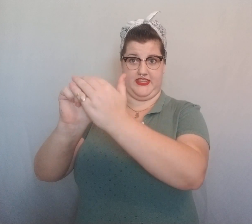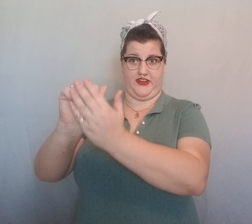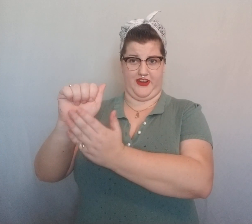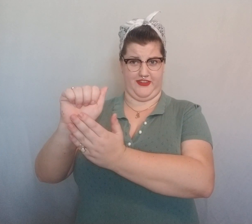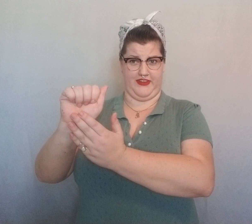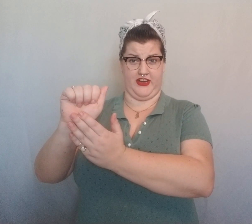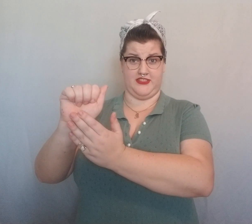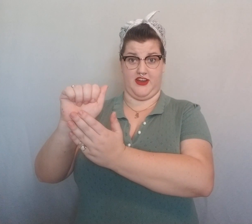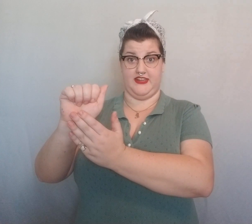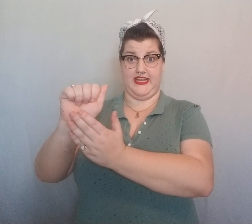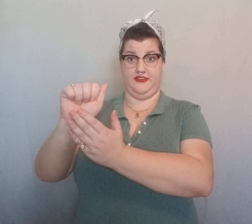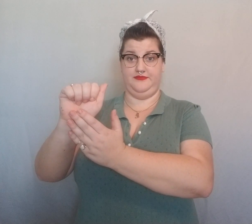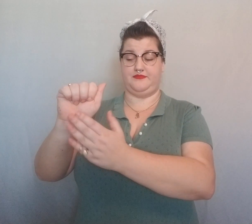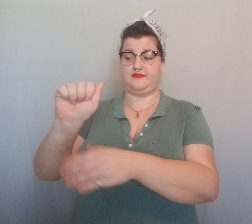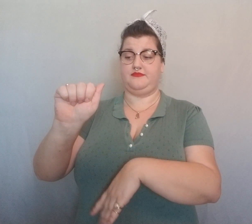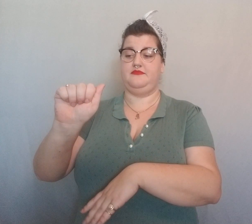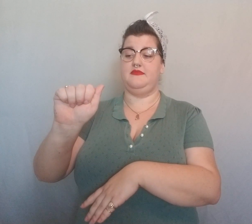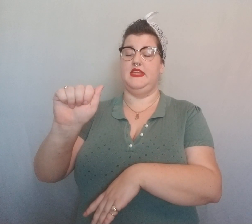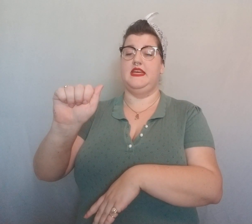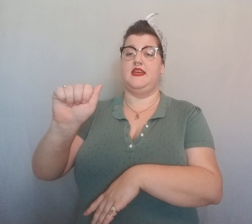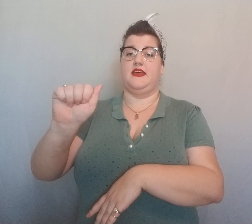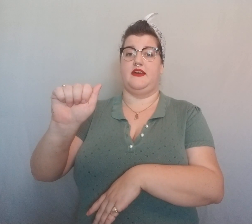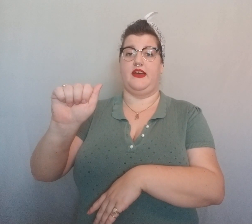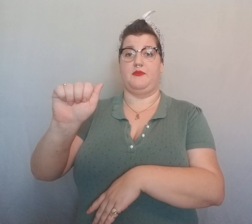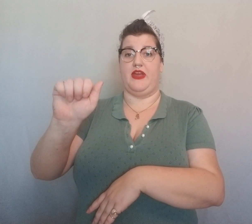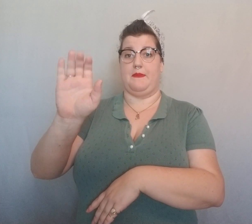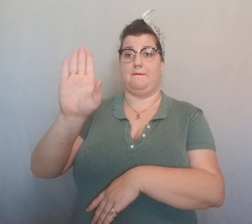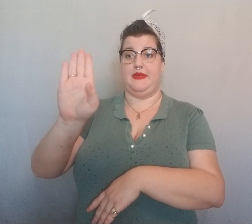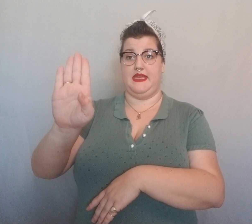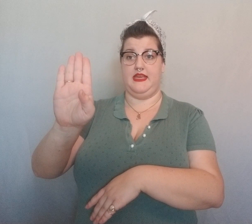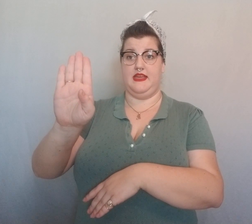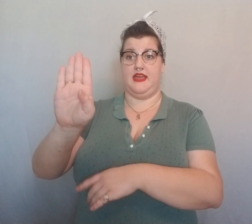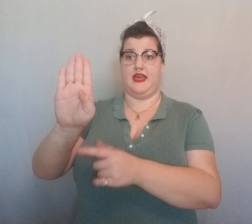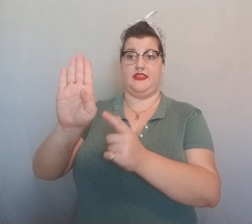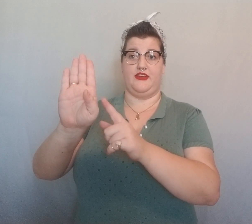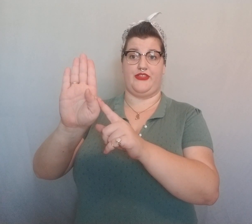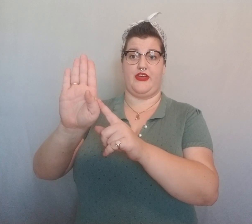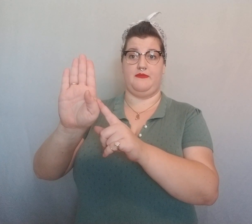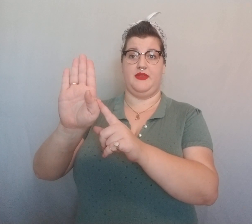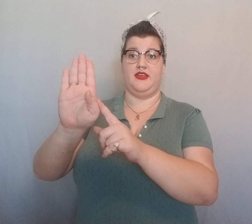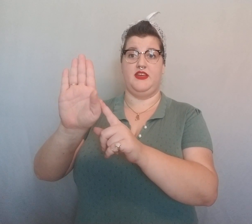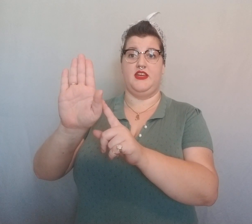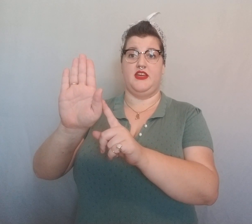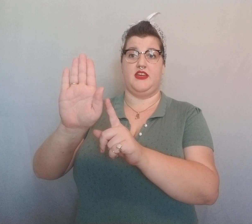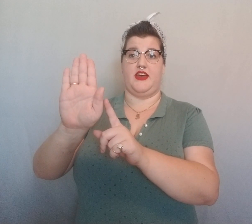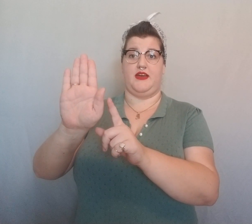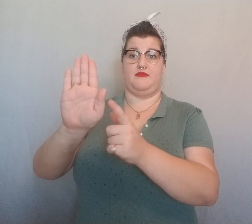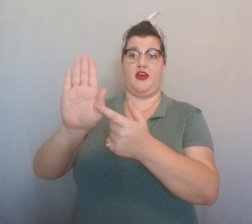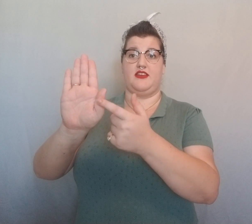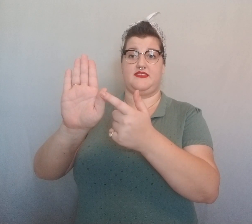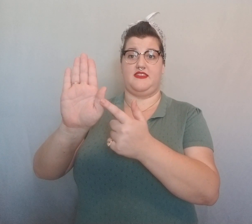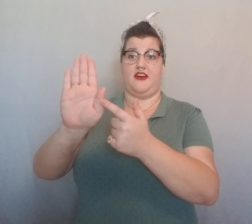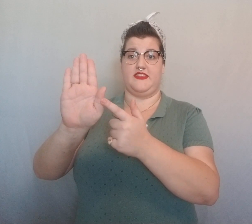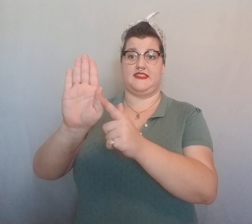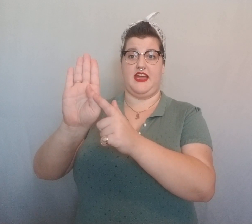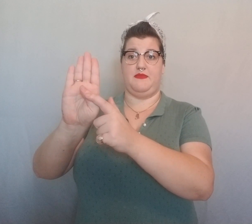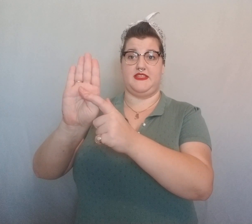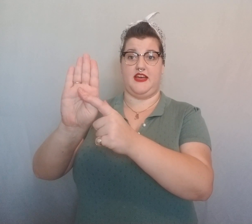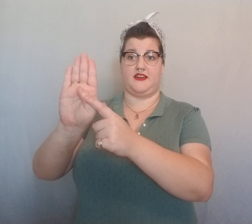your other fingers are down. We have B, and your thumb not on the side, but tucked all